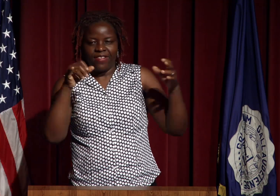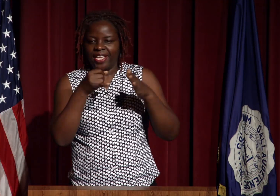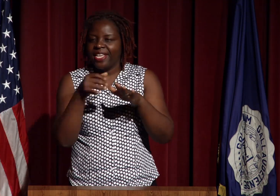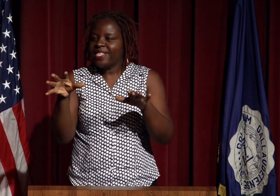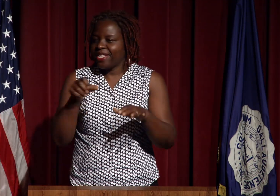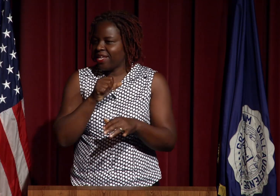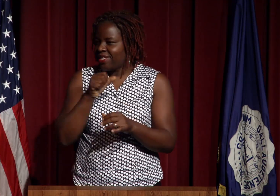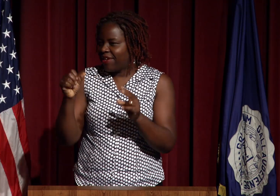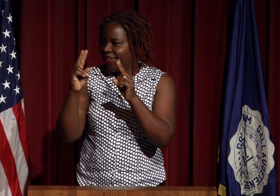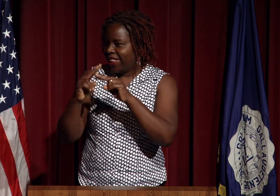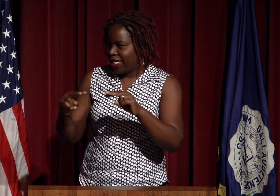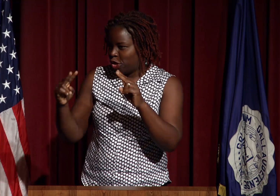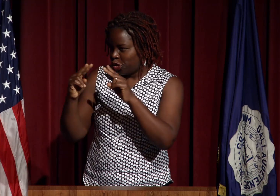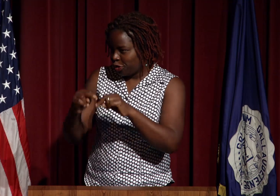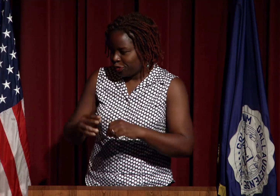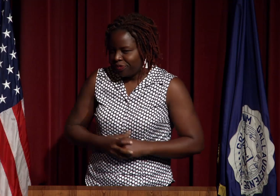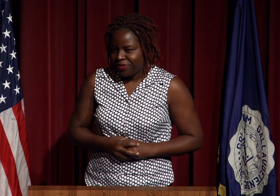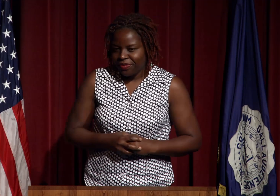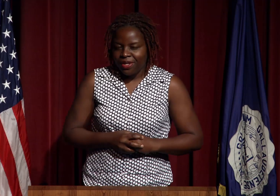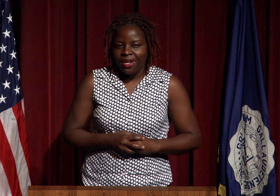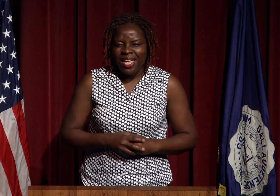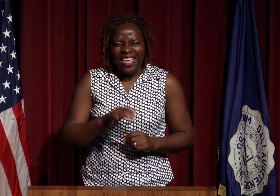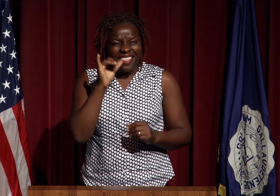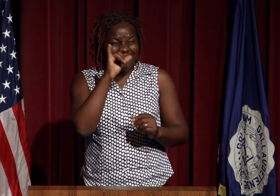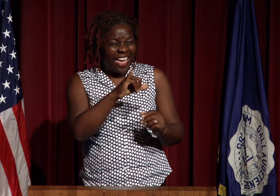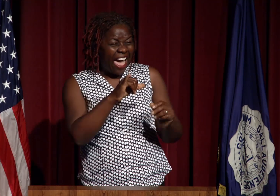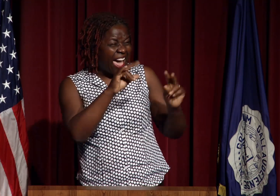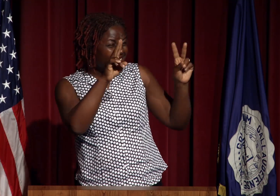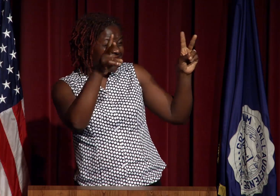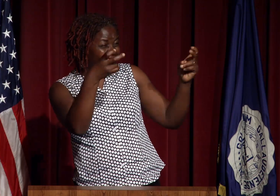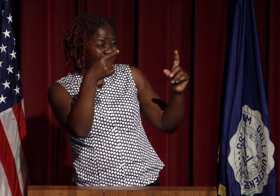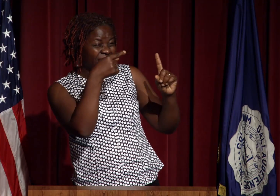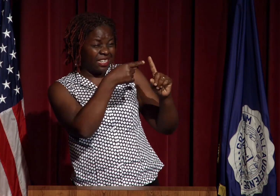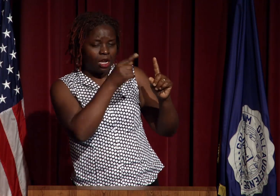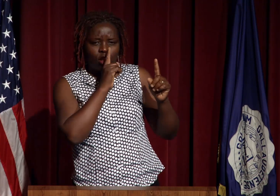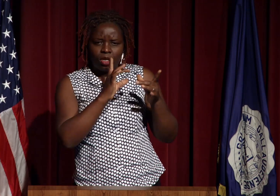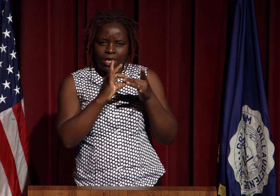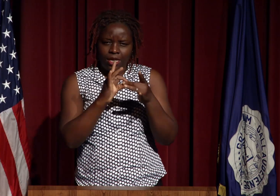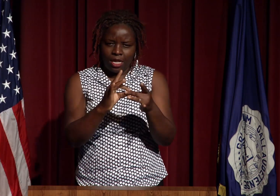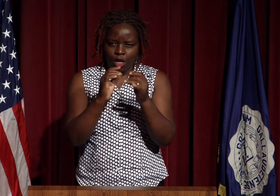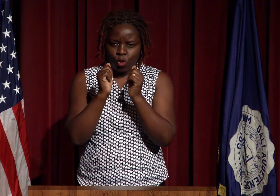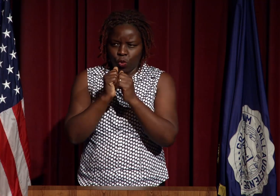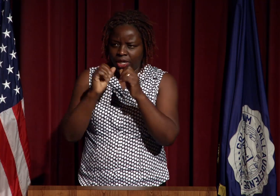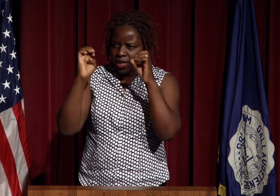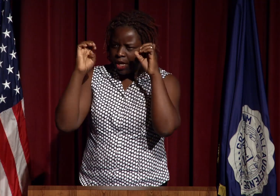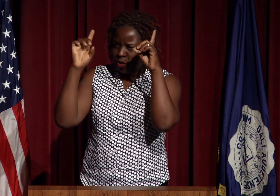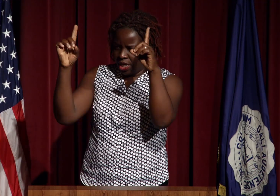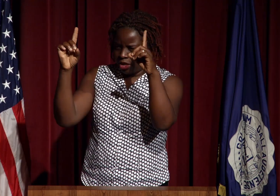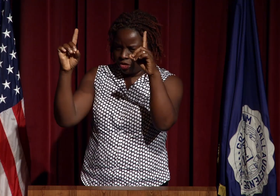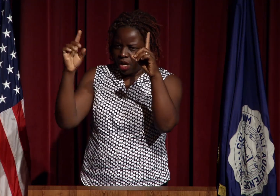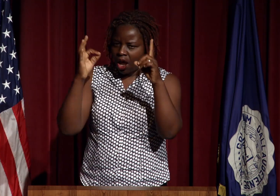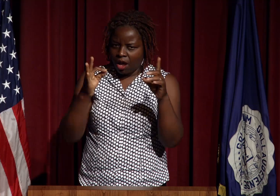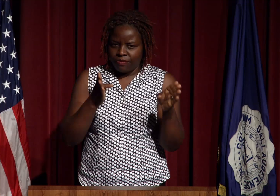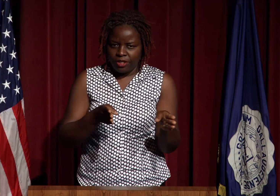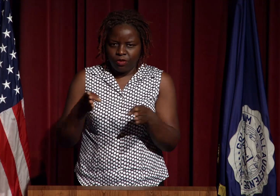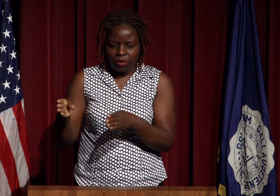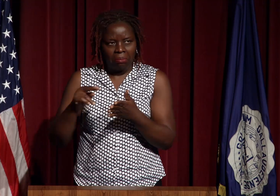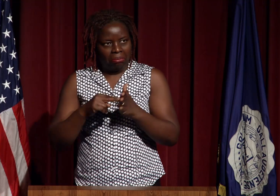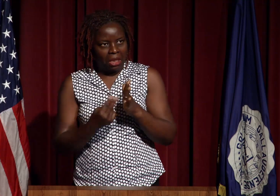And that being the case, I'd like to share with you a quote. The quote is, "It takes a village." And that quote is directly tied